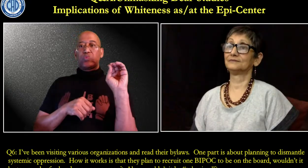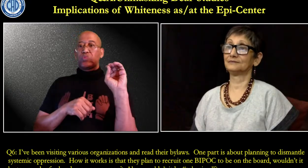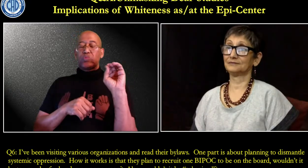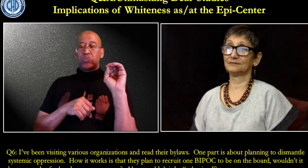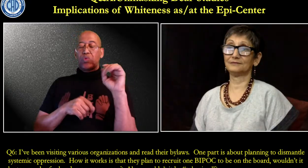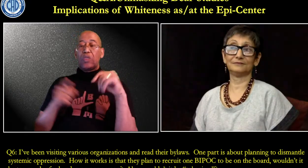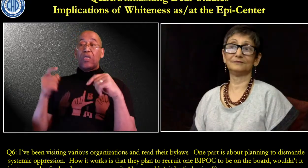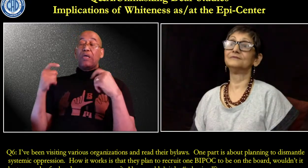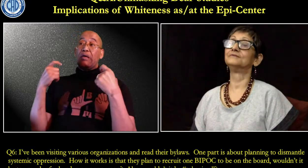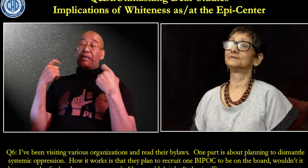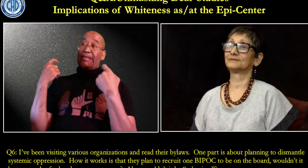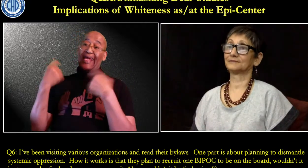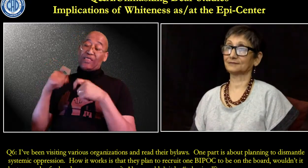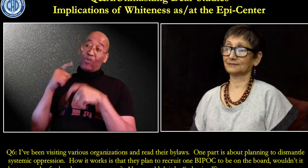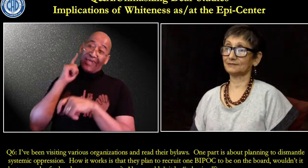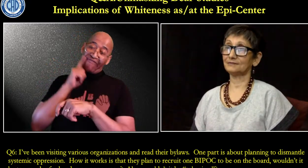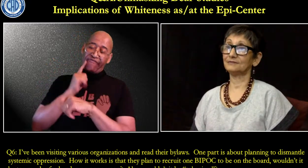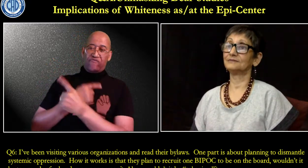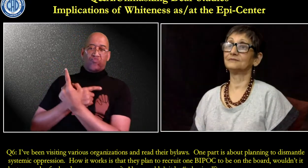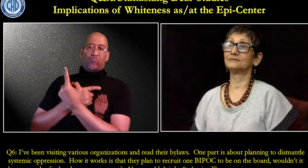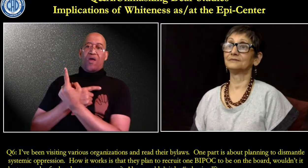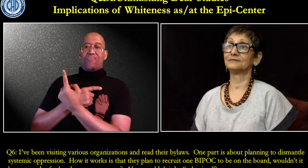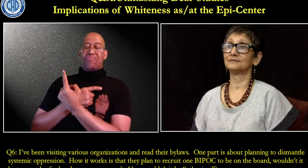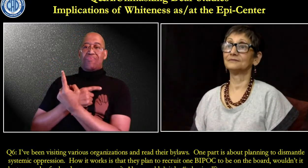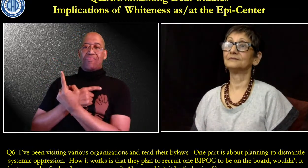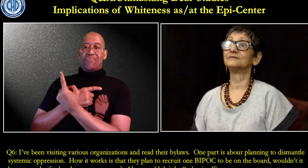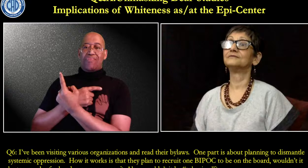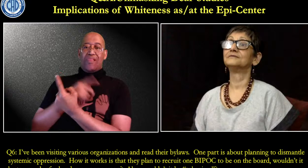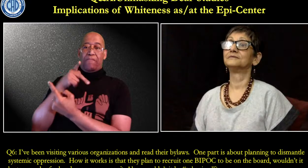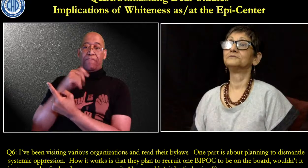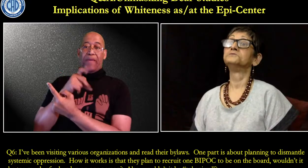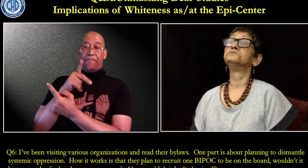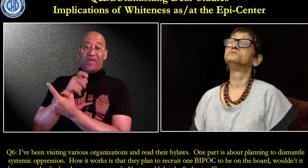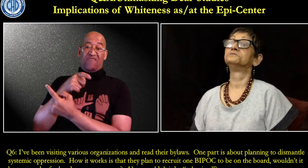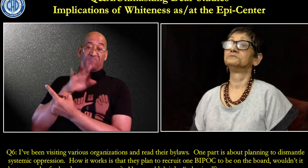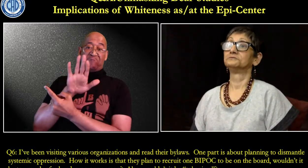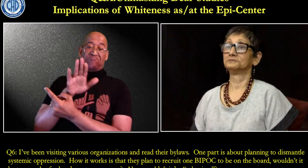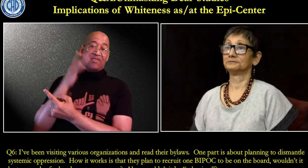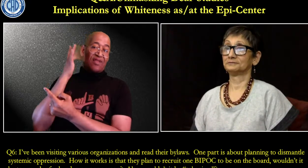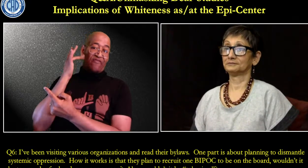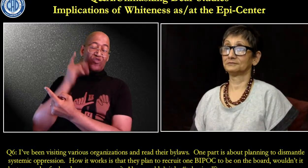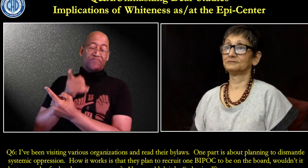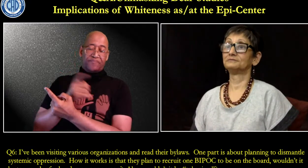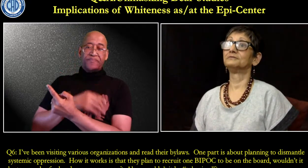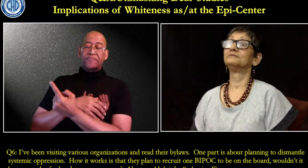There are some Native American Indian, yes, but Spanish, there's one.